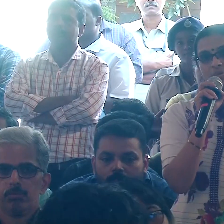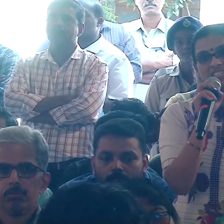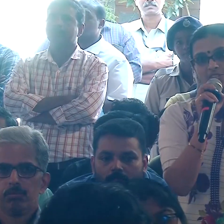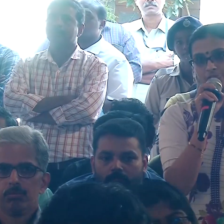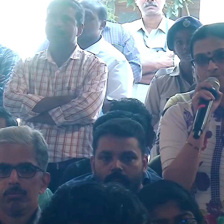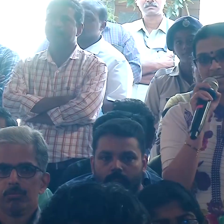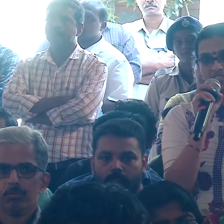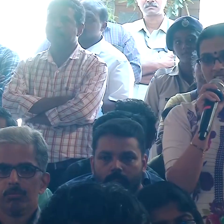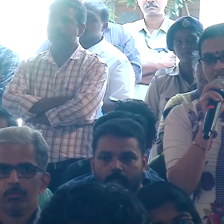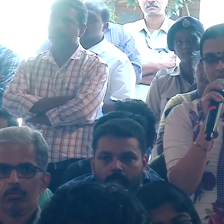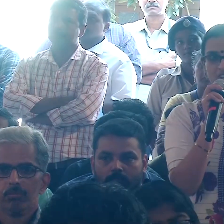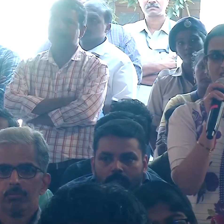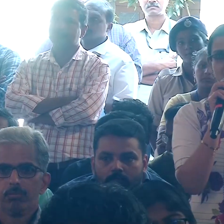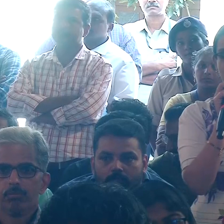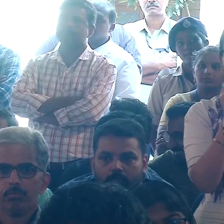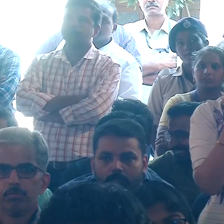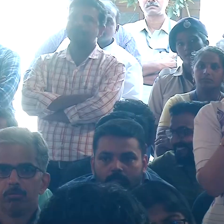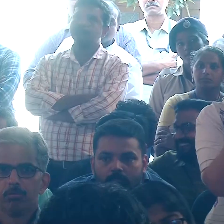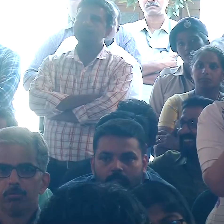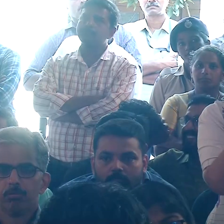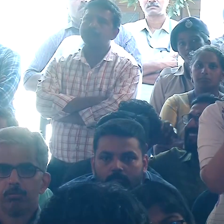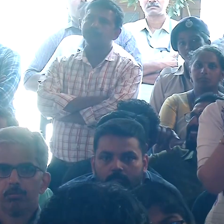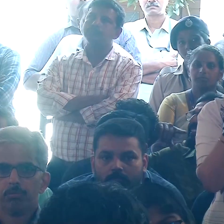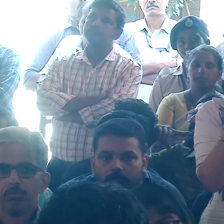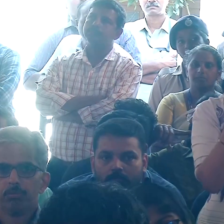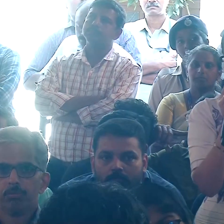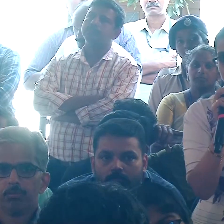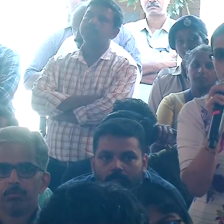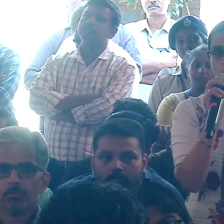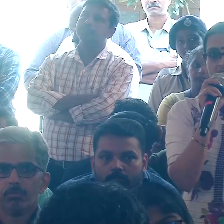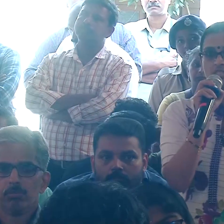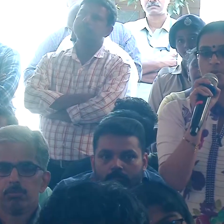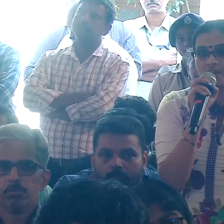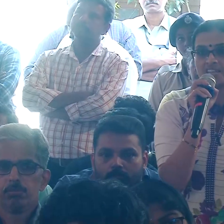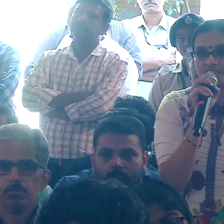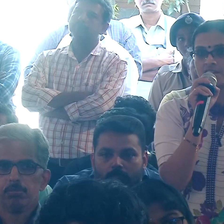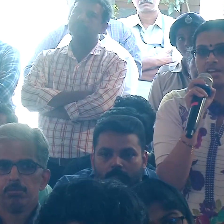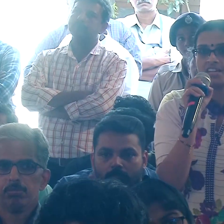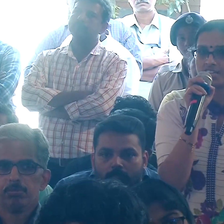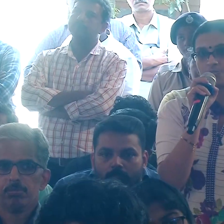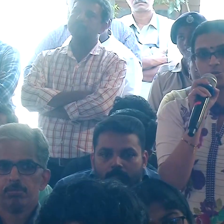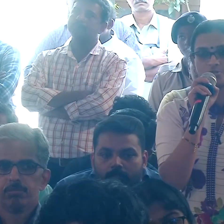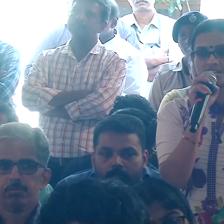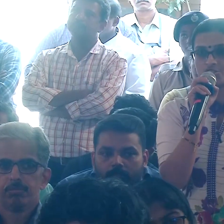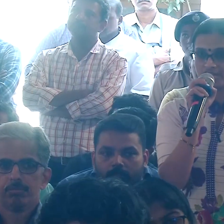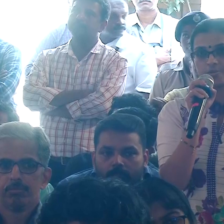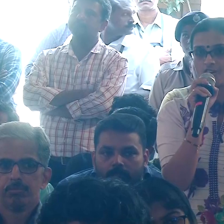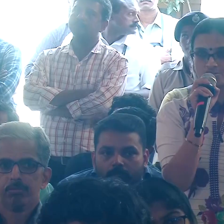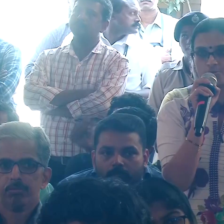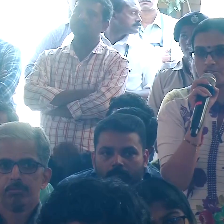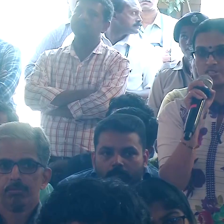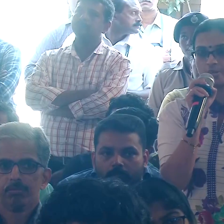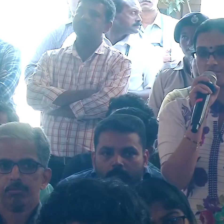what can be done for that? Because when provisions for social security is provided, it improves the